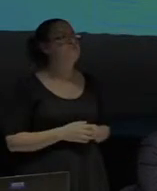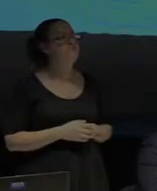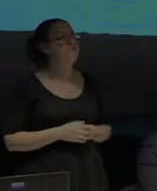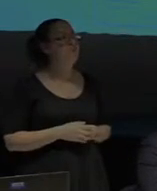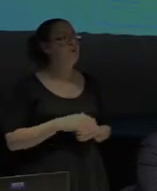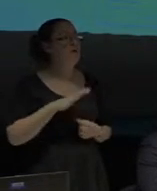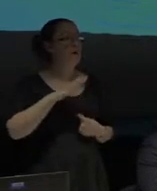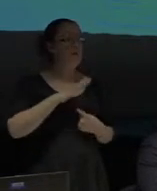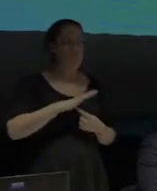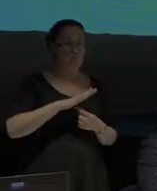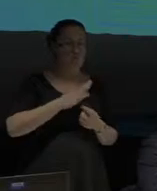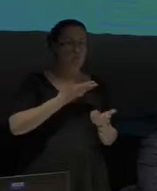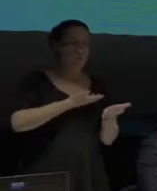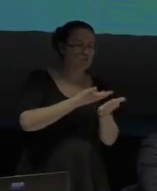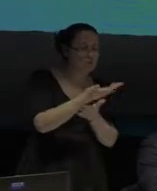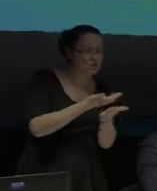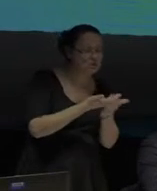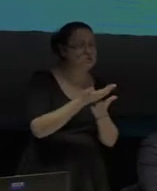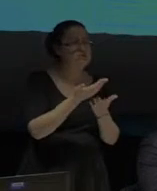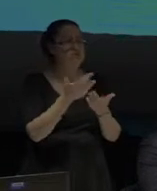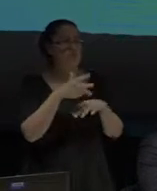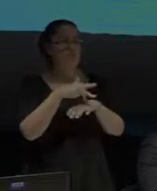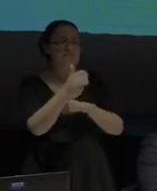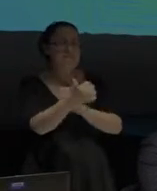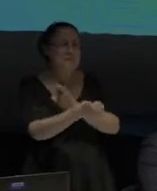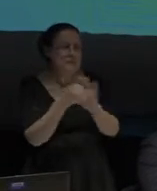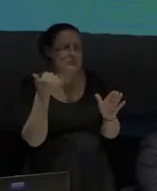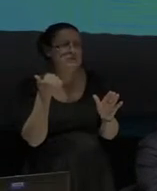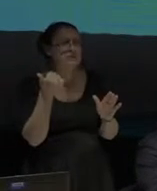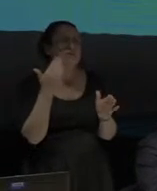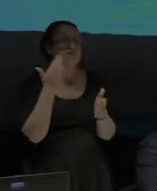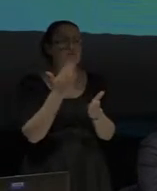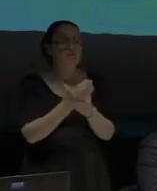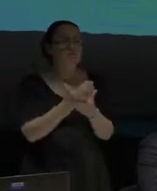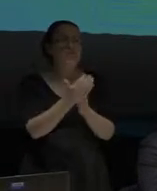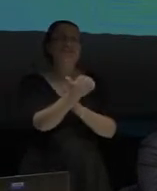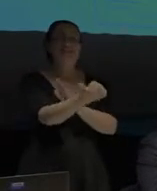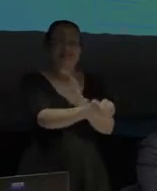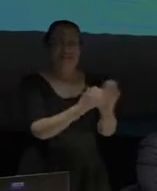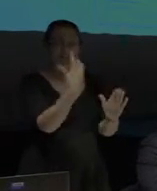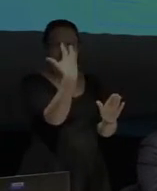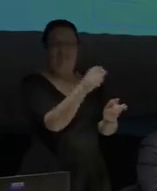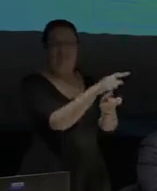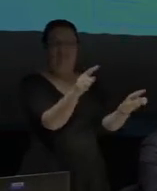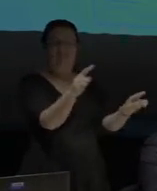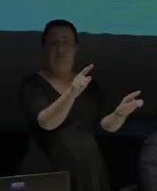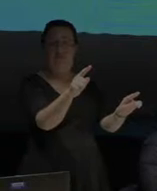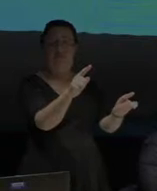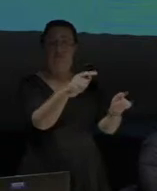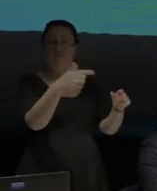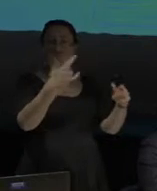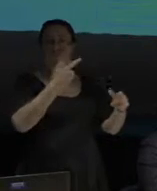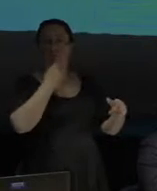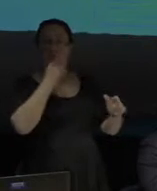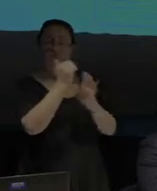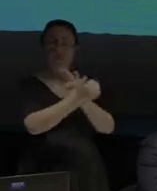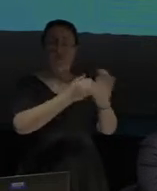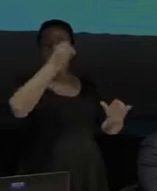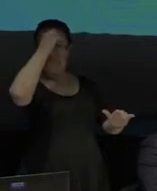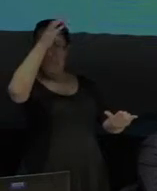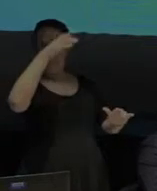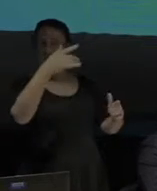consulting business or any professional skills organisation, is actually the battle for talent is very important. That talent could come from anywhere,